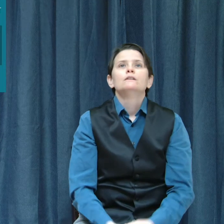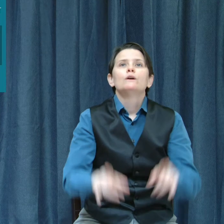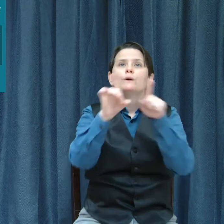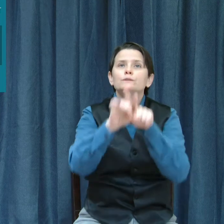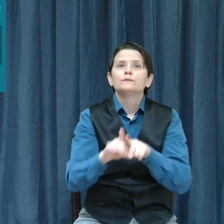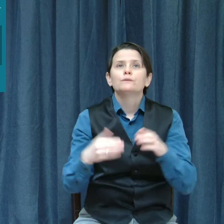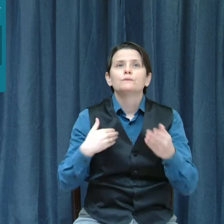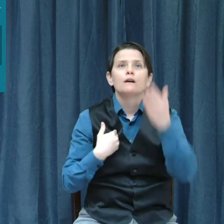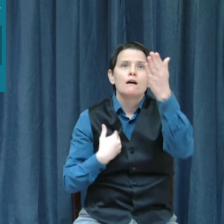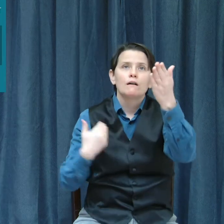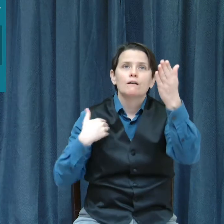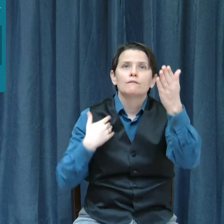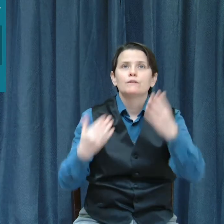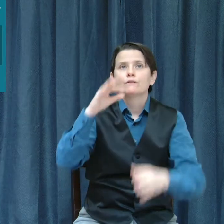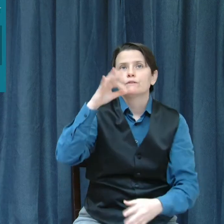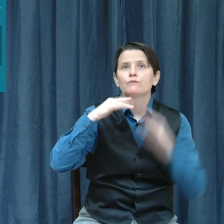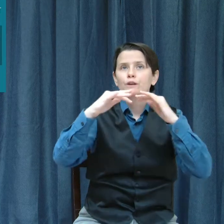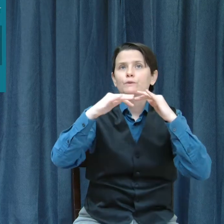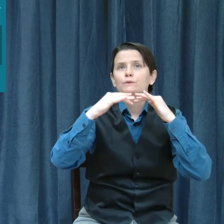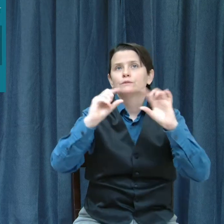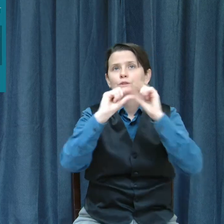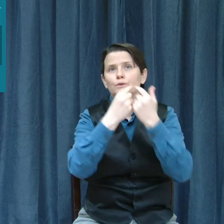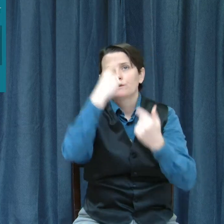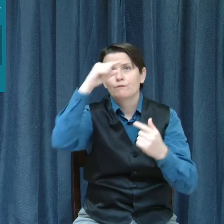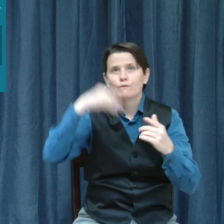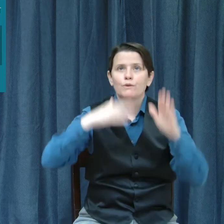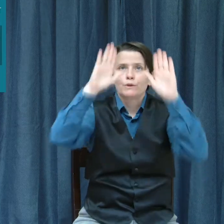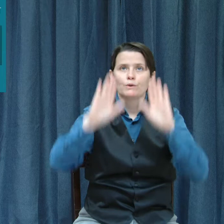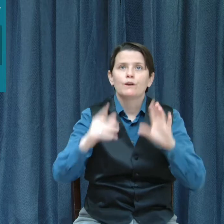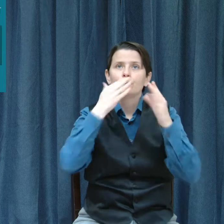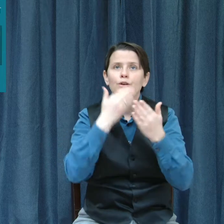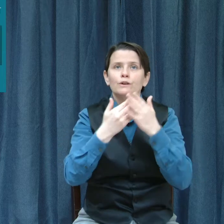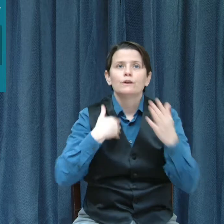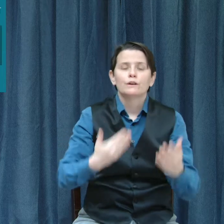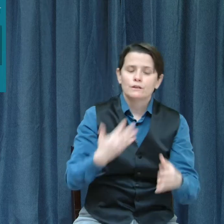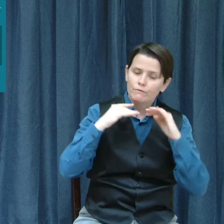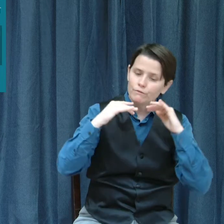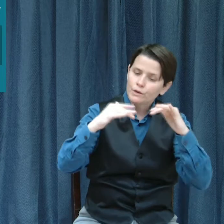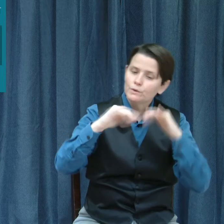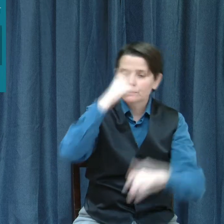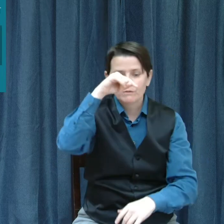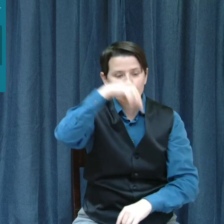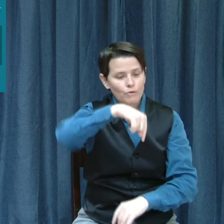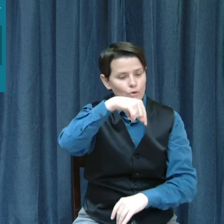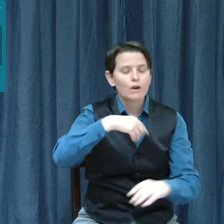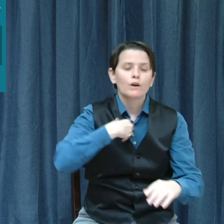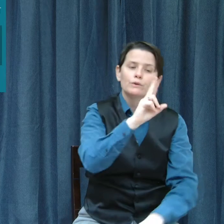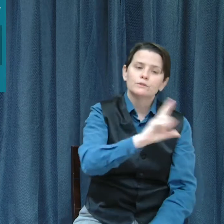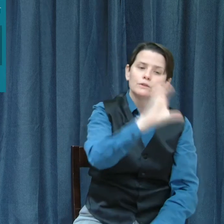coordinate an intention for the group for UCOH and for the world. Then we'll bask in the vibration using